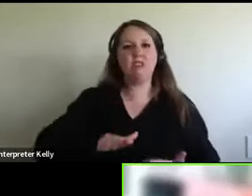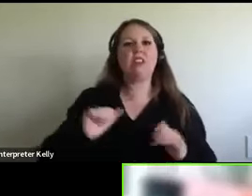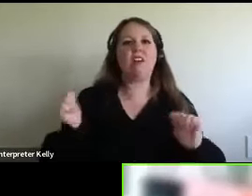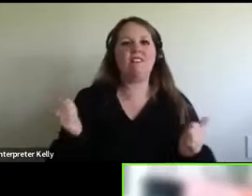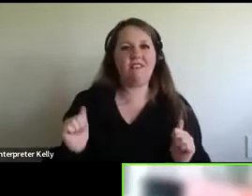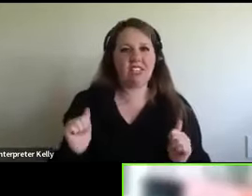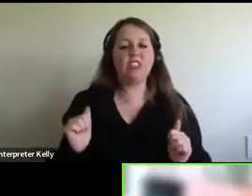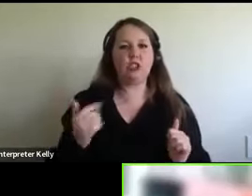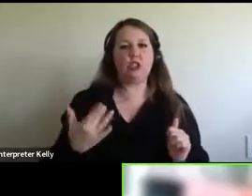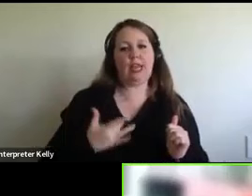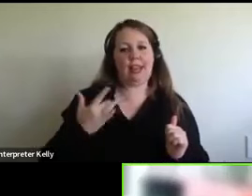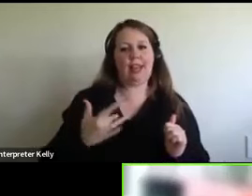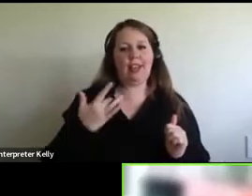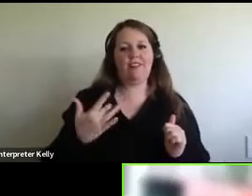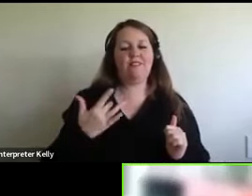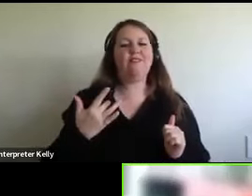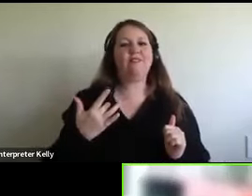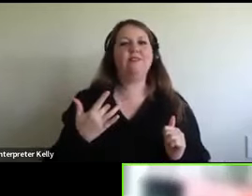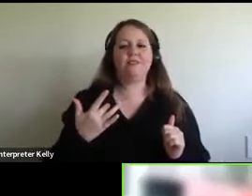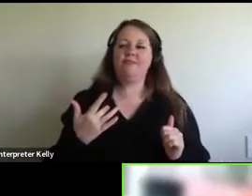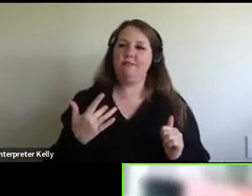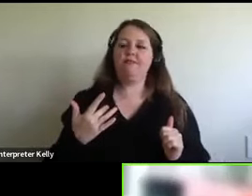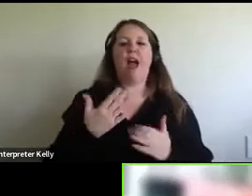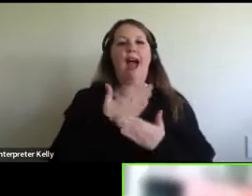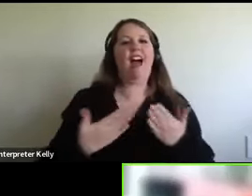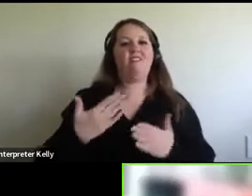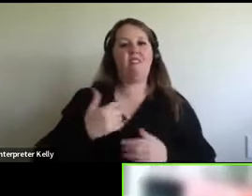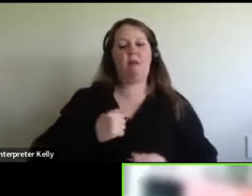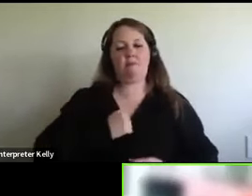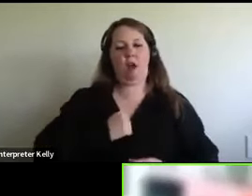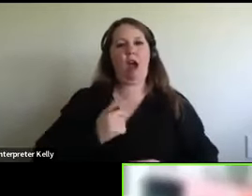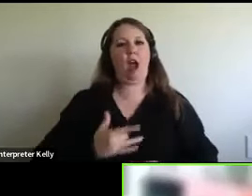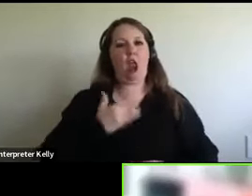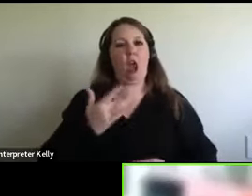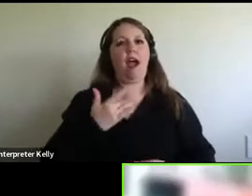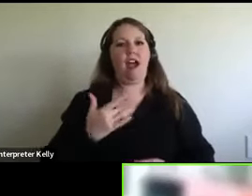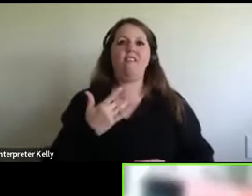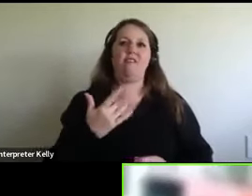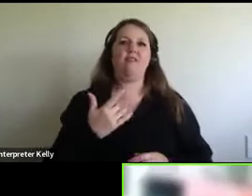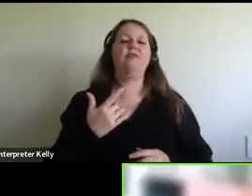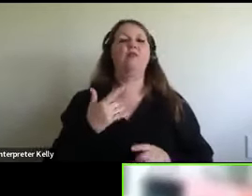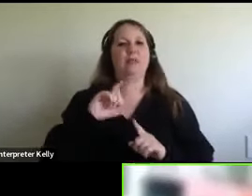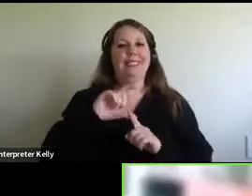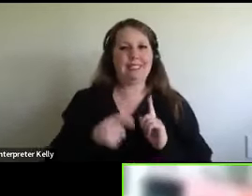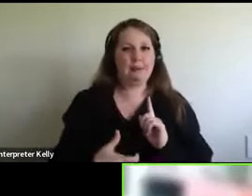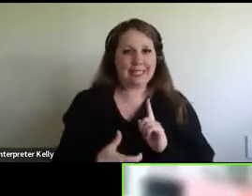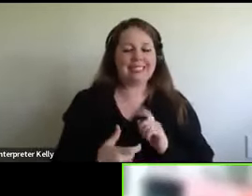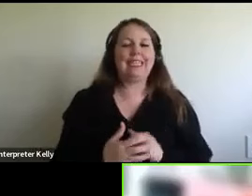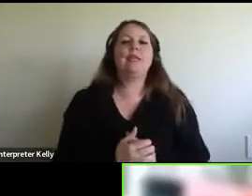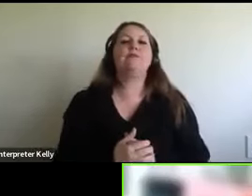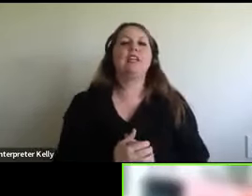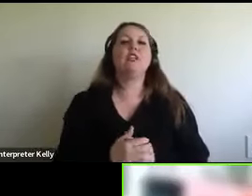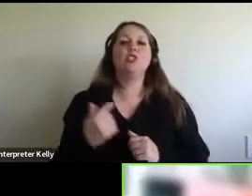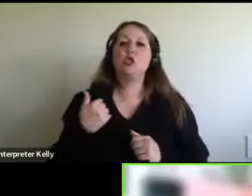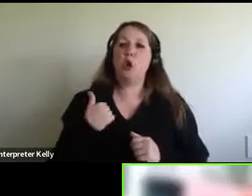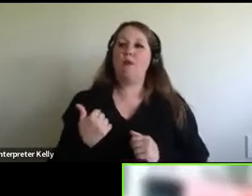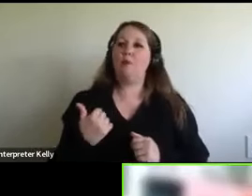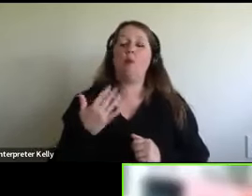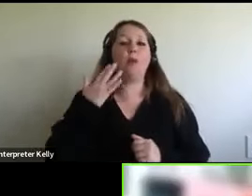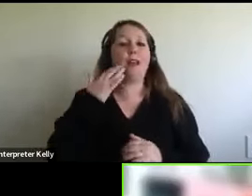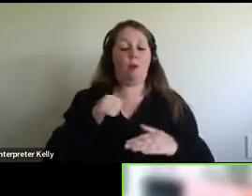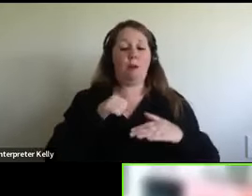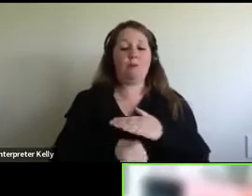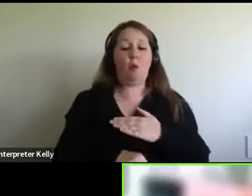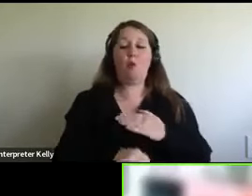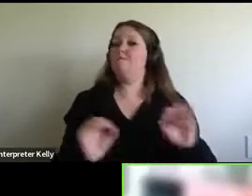lived with disability half of my life. So I lived half of my life without an impairment. And what was really